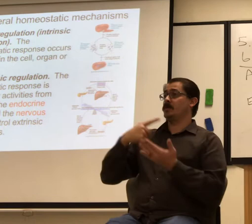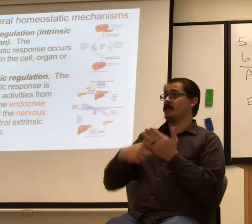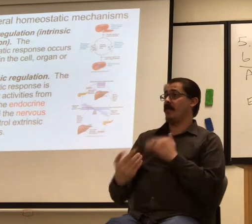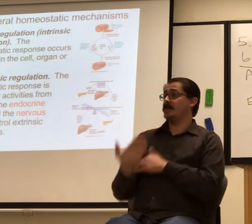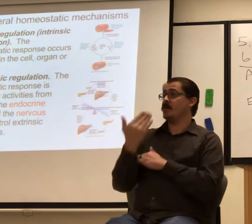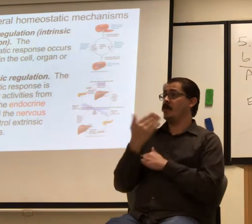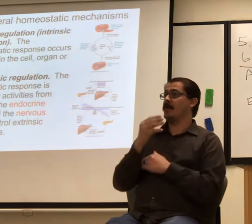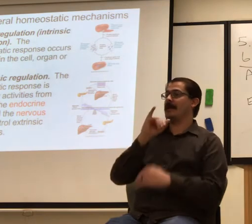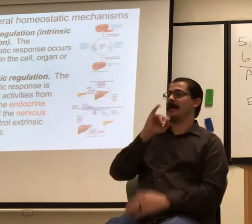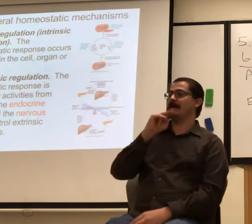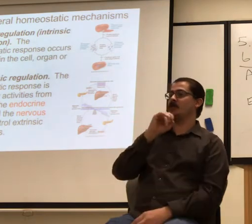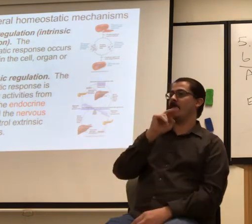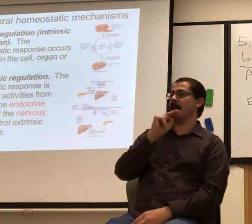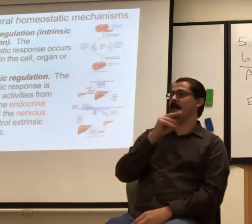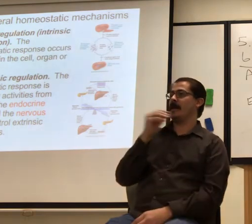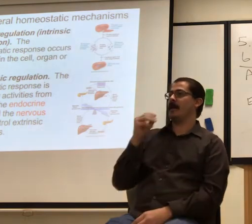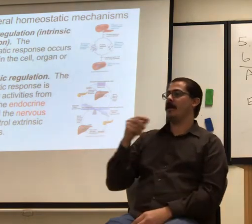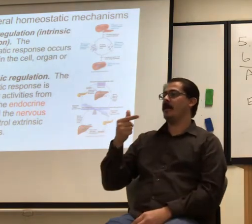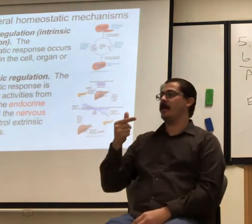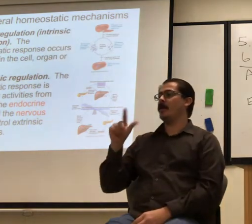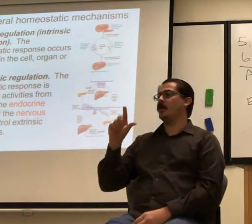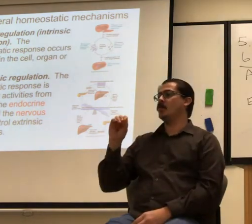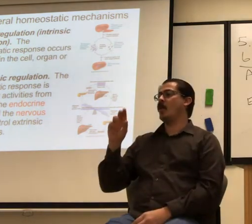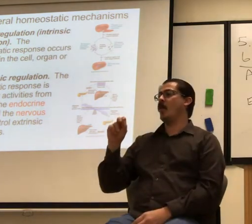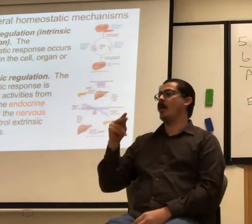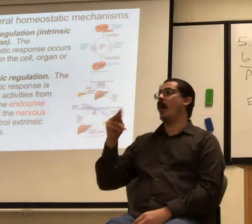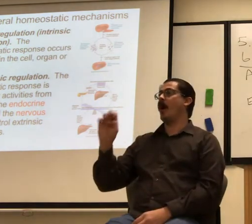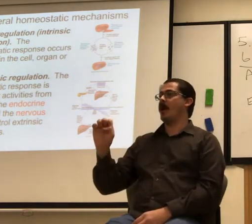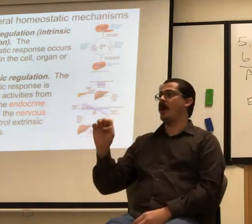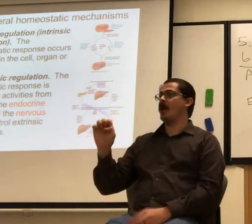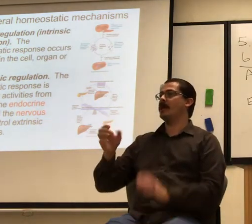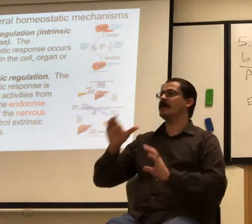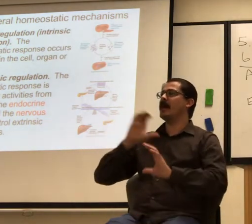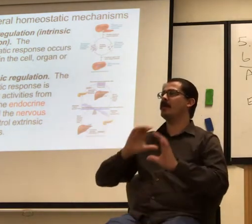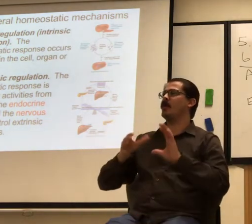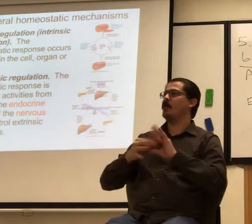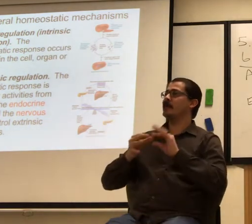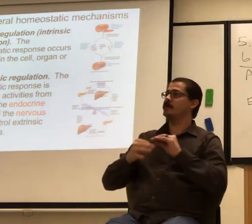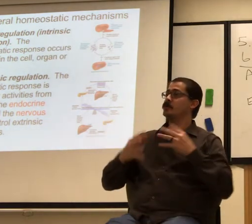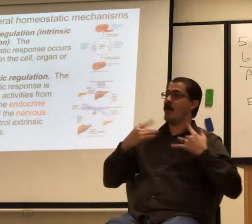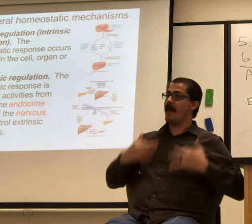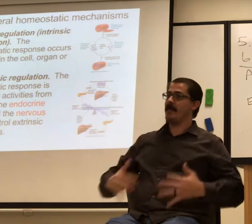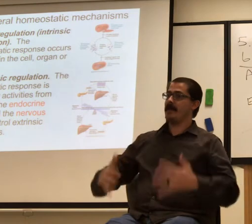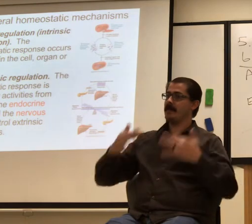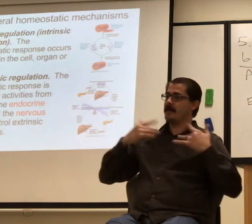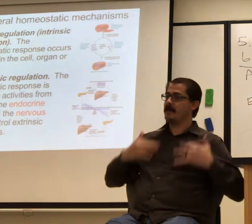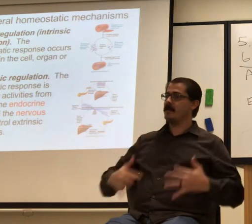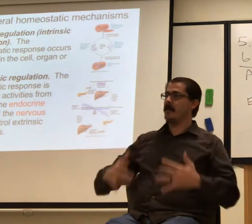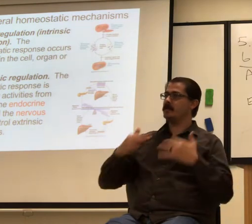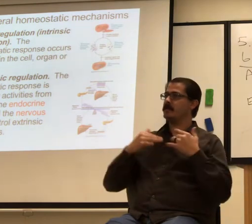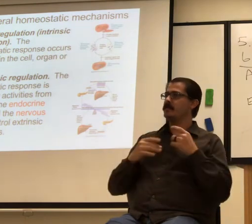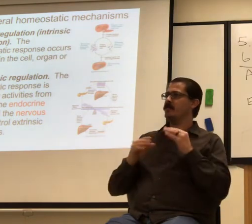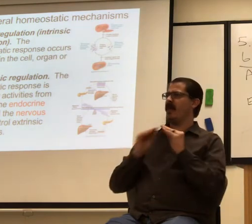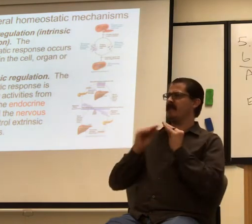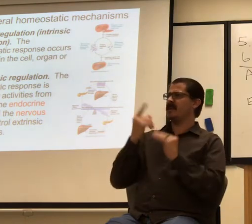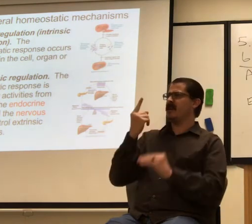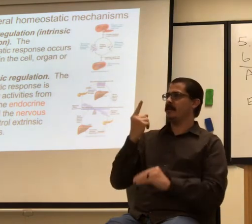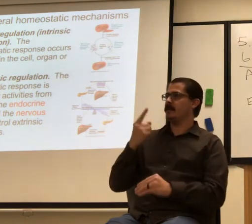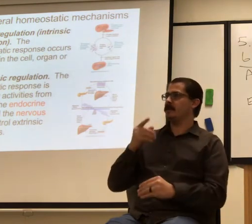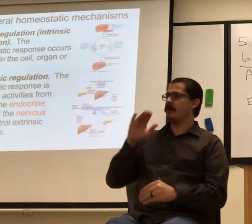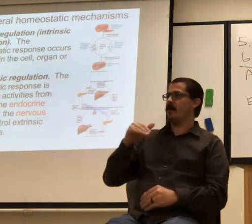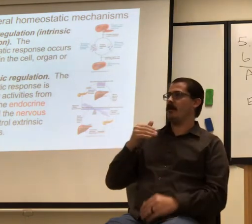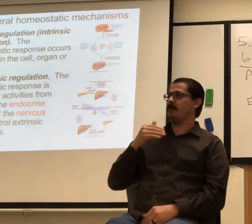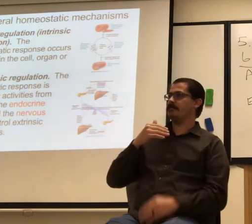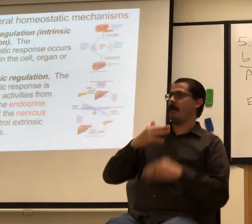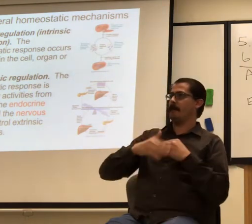and glucagon. These are chemical messengers that were traveling in the bloodstream to correct something, blood glucose levels.